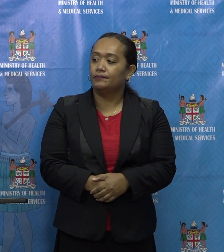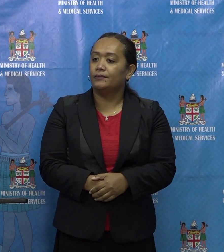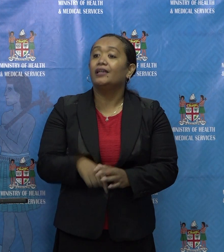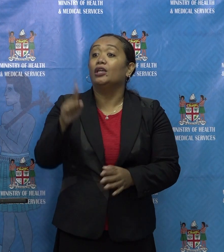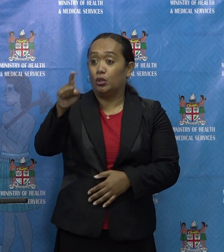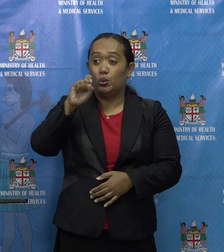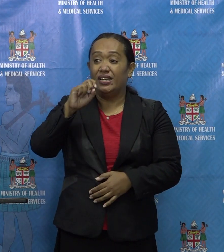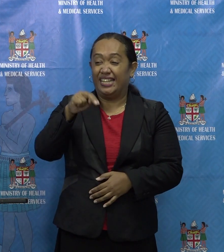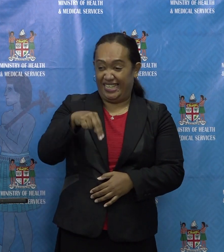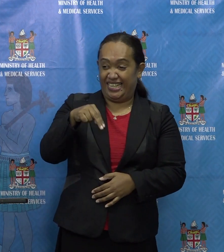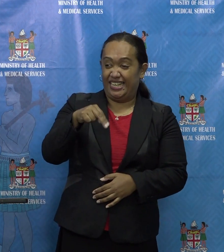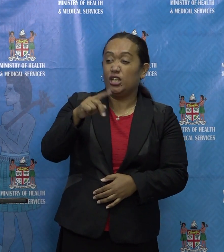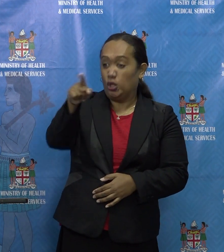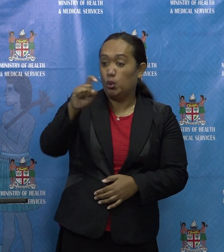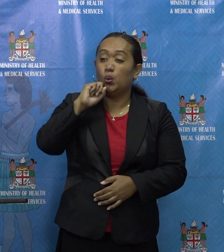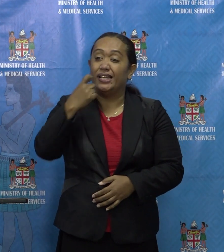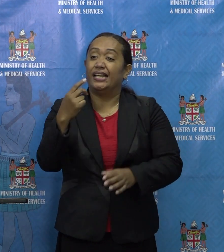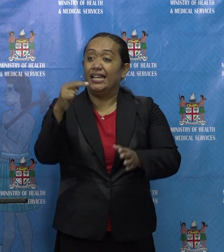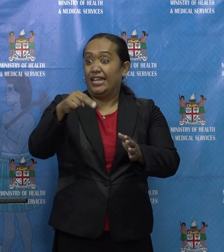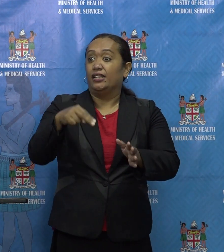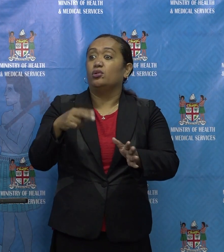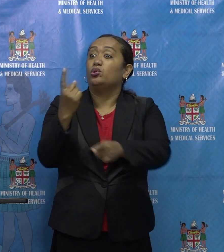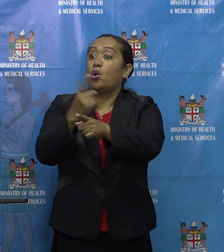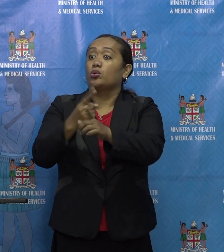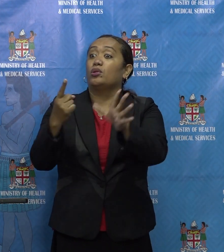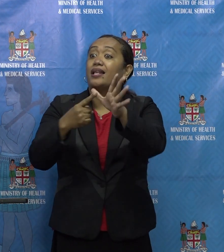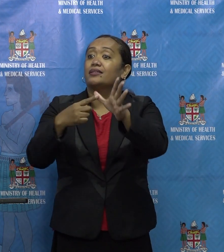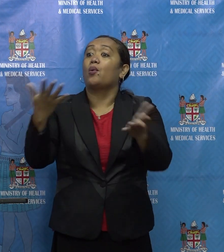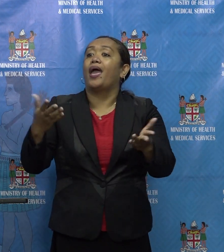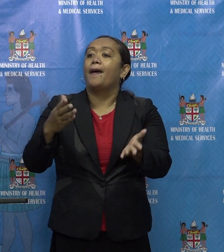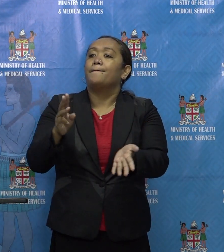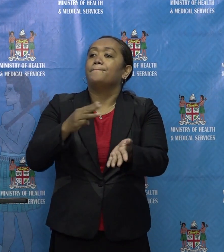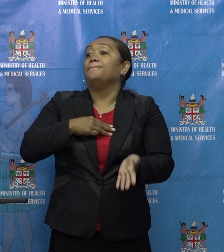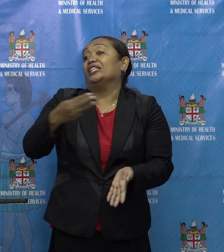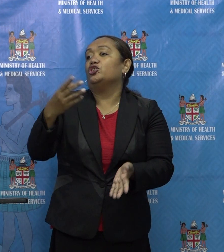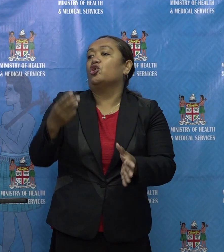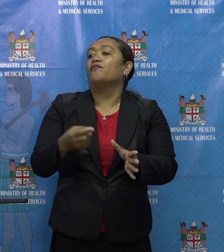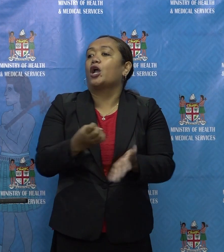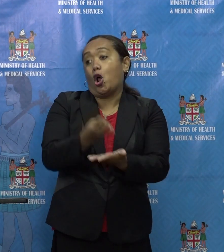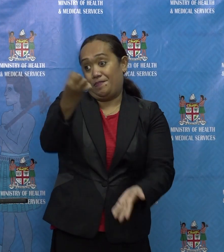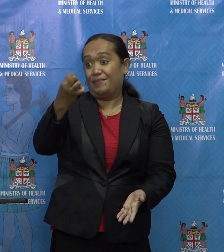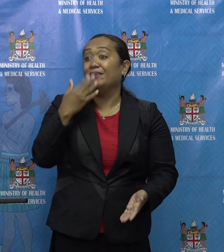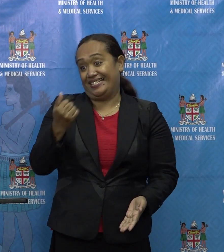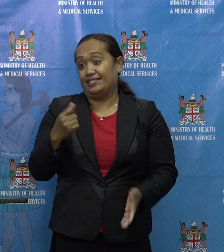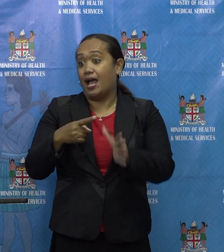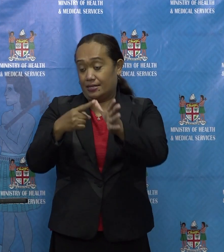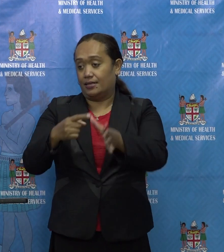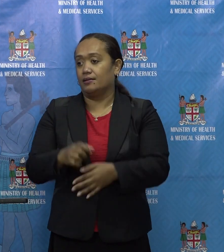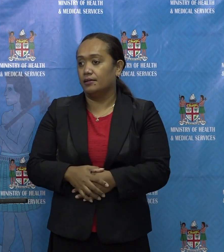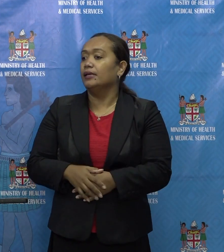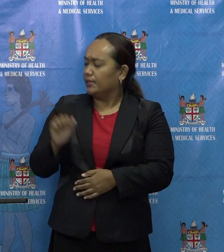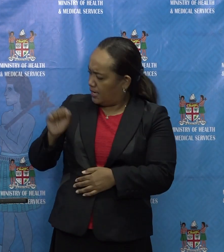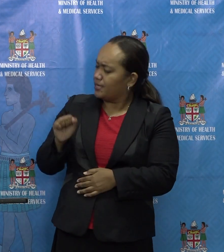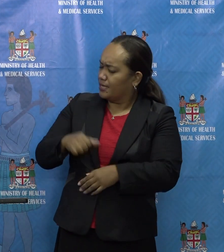You'll need to talk to the Ministry of Economy for that answer. I don't have that answer. Thank you for that, sir. I suspected as much,